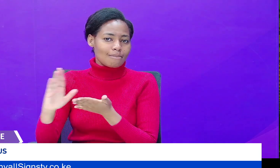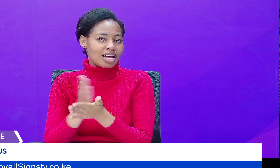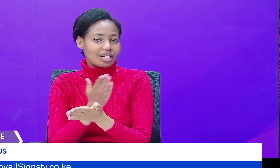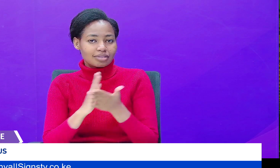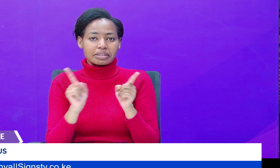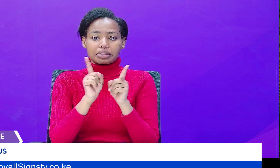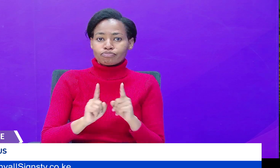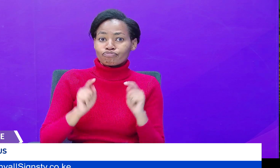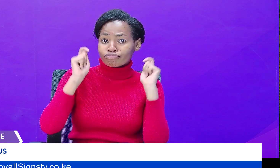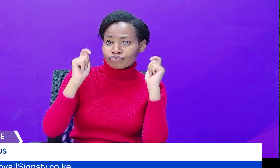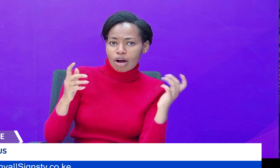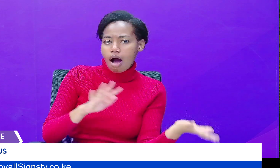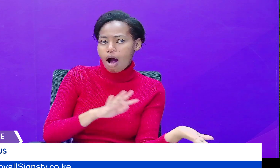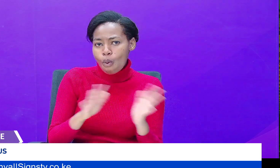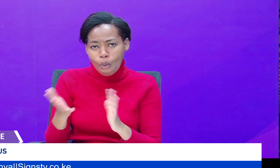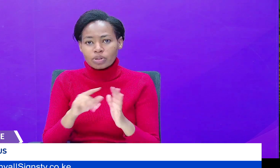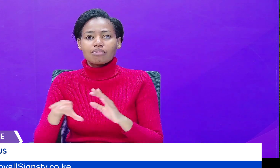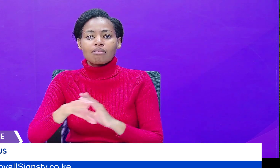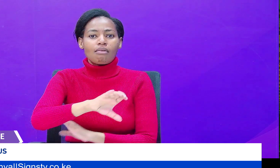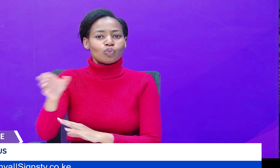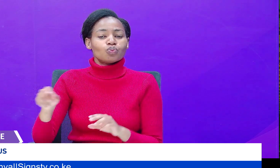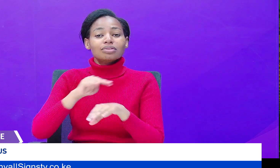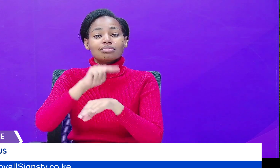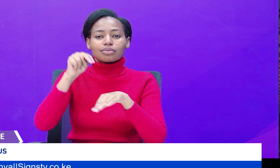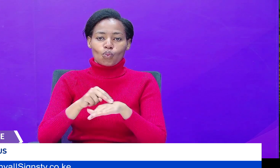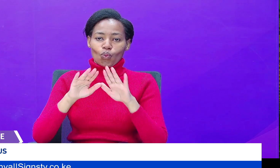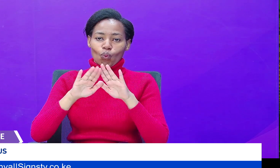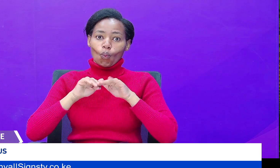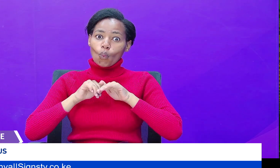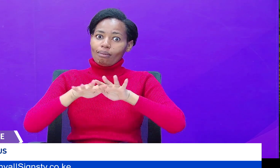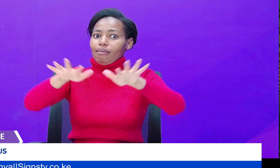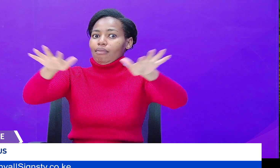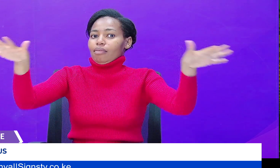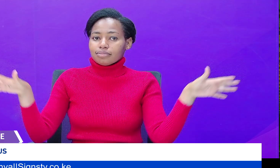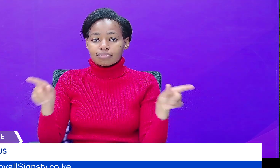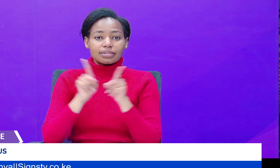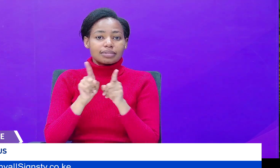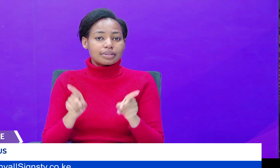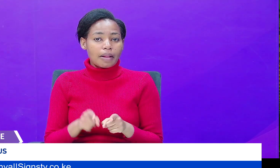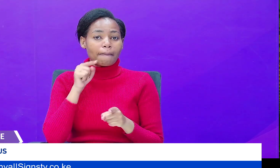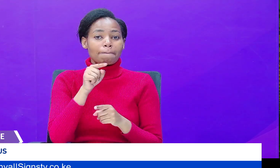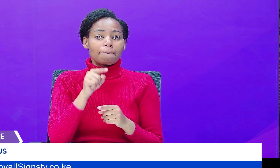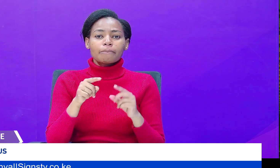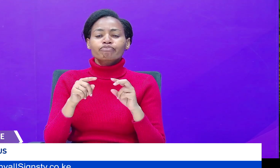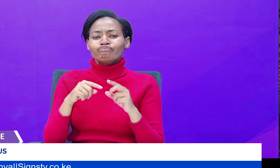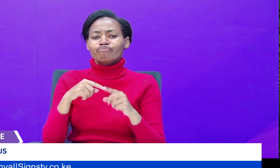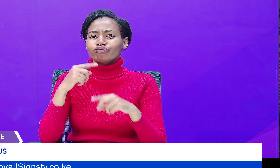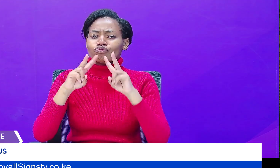Tutors have staged demonstrations in several counties nationwide, demanding reforms to streamline